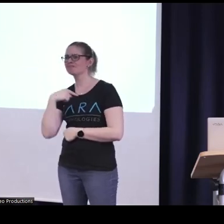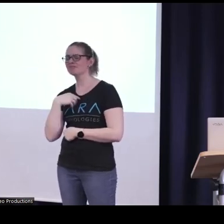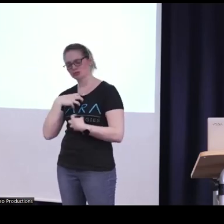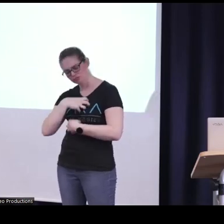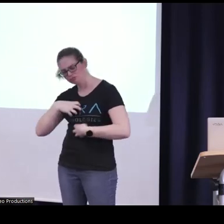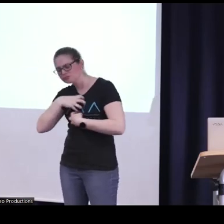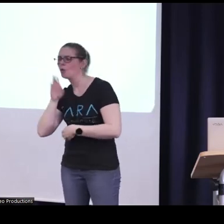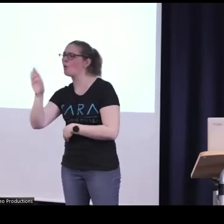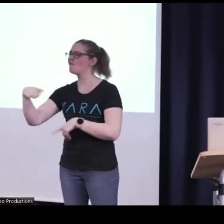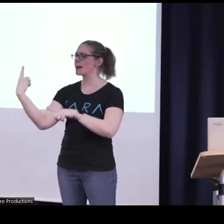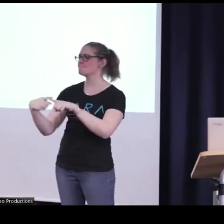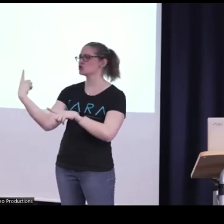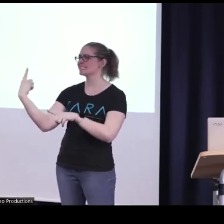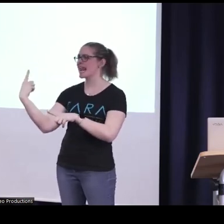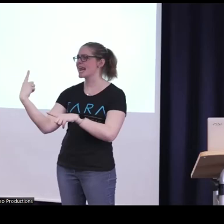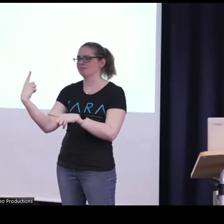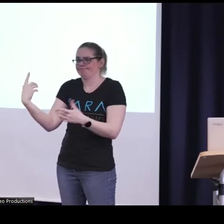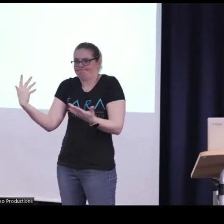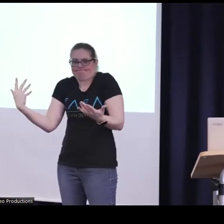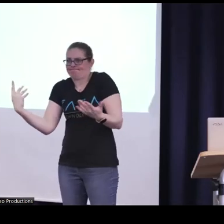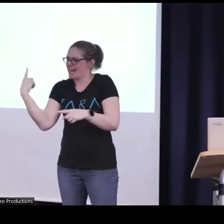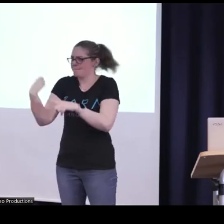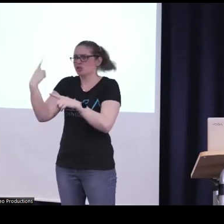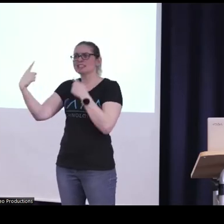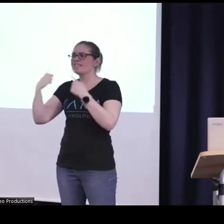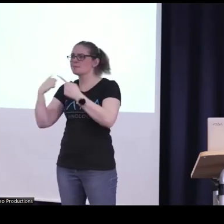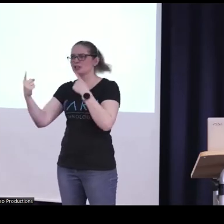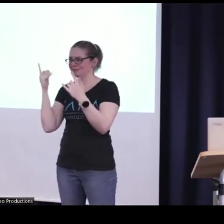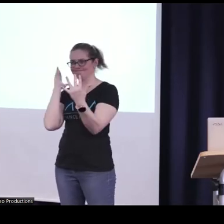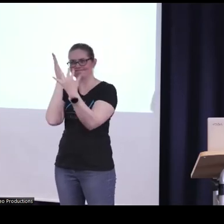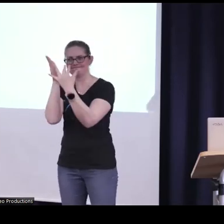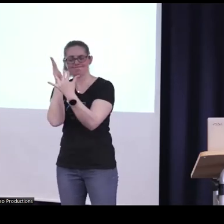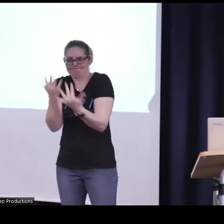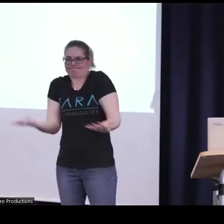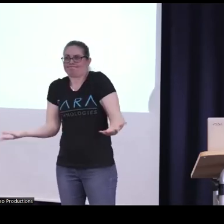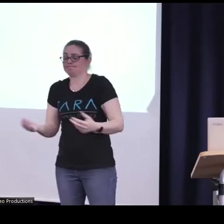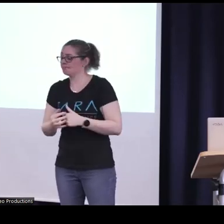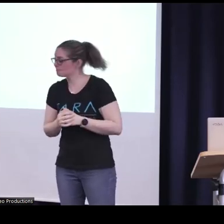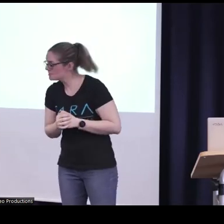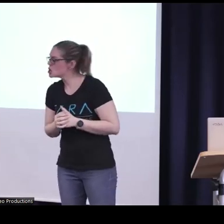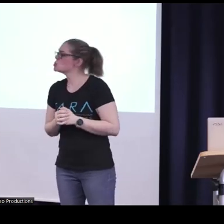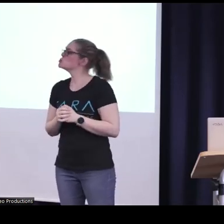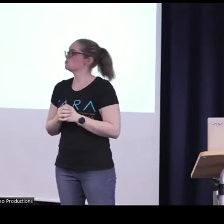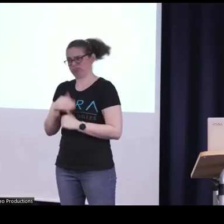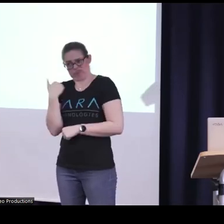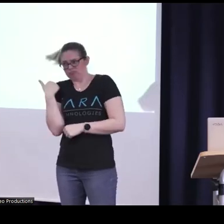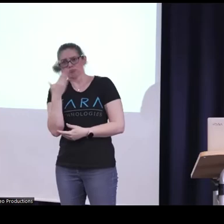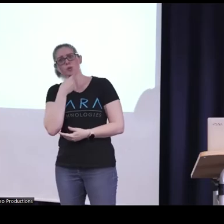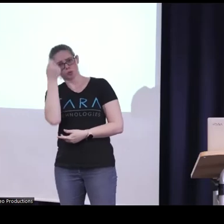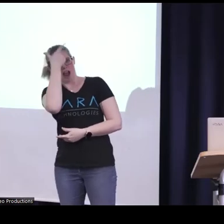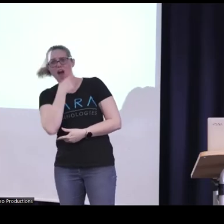Auckland said, I'm feeling really frustrated in emergencies and not having access to